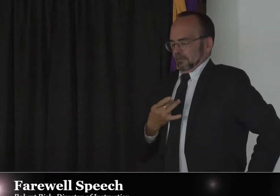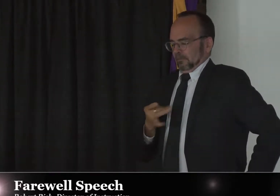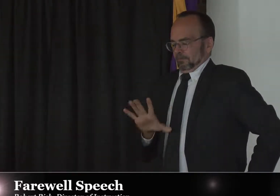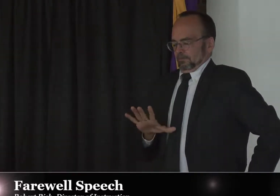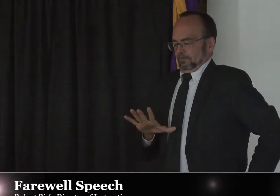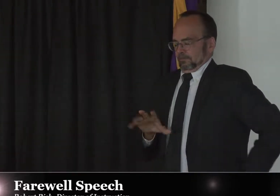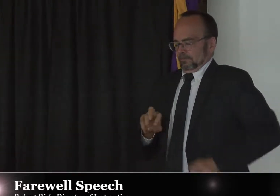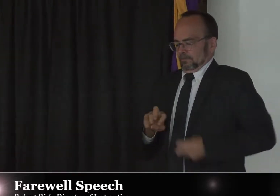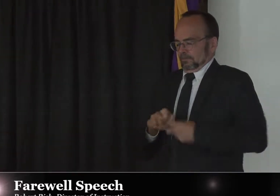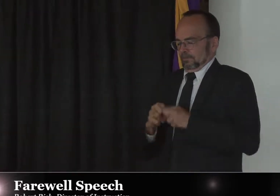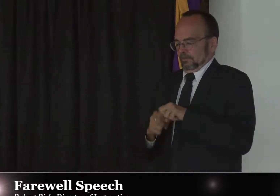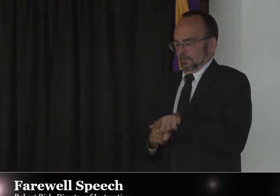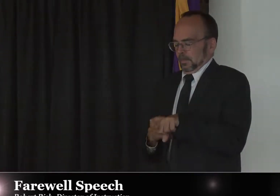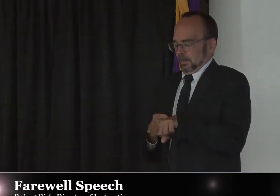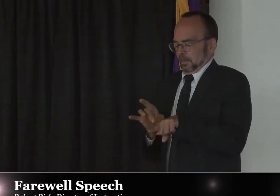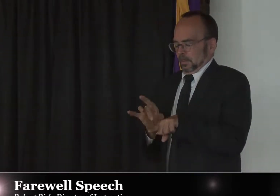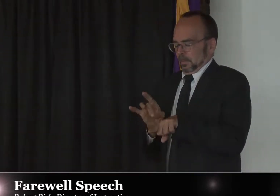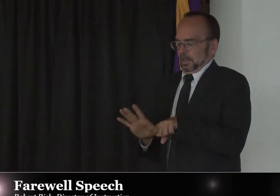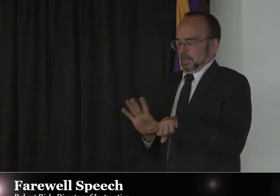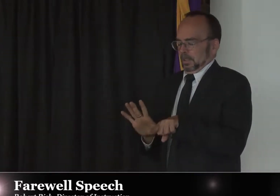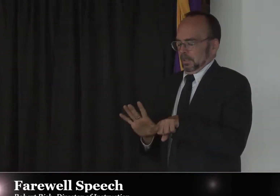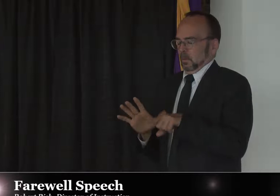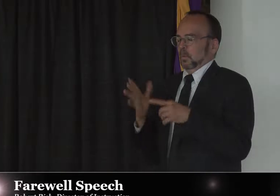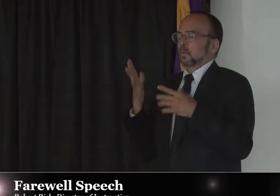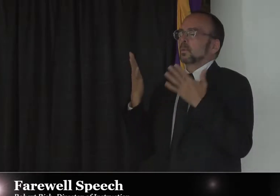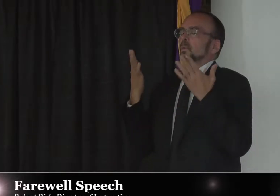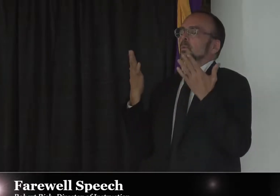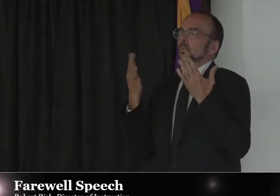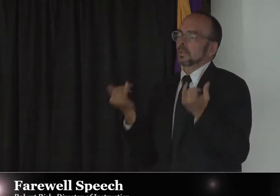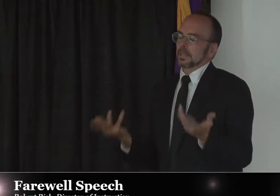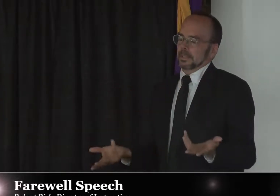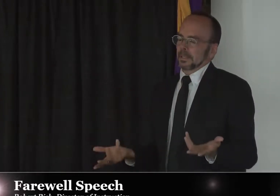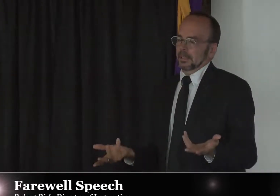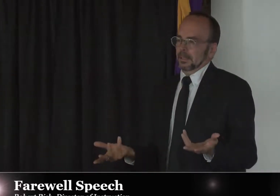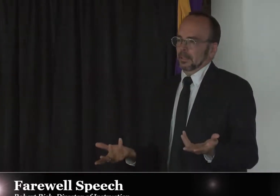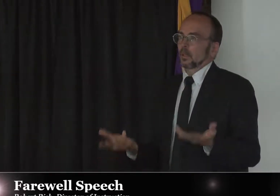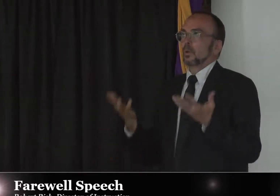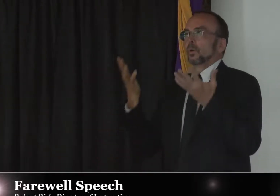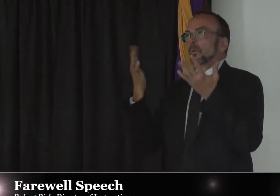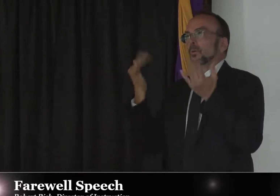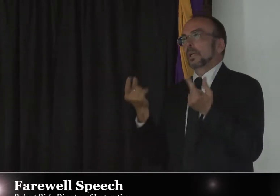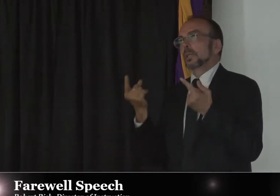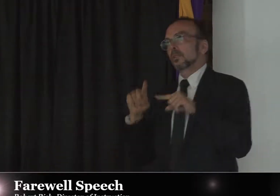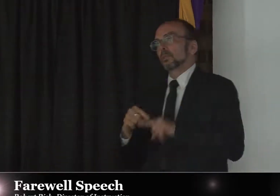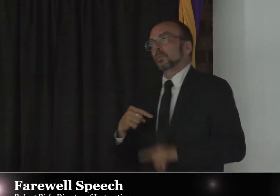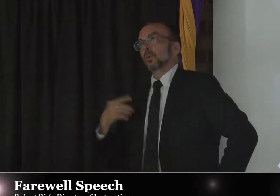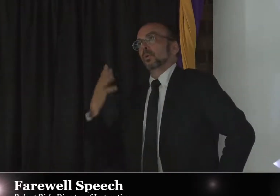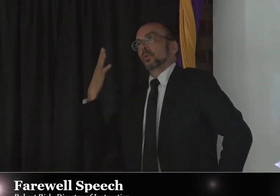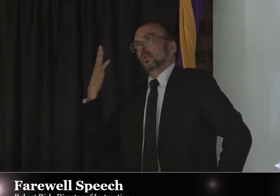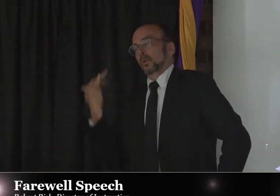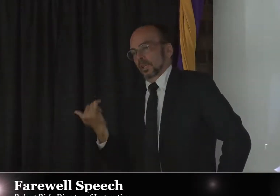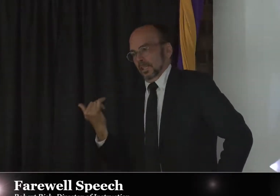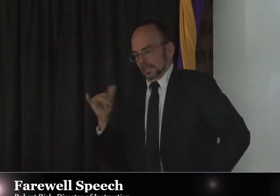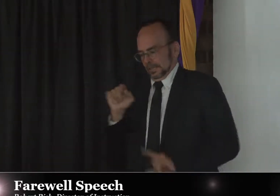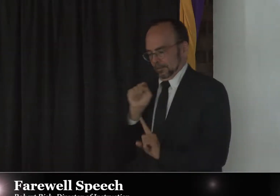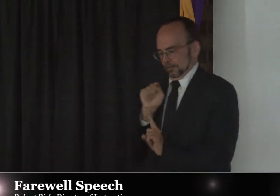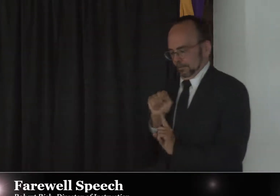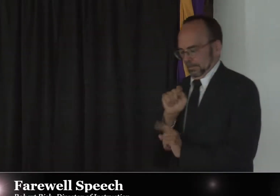your conflict. I don't like this problem, he said. And I said, why? He says, why is this happening